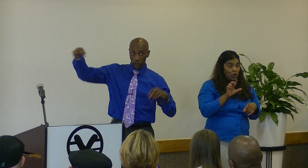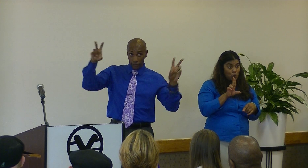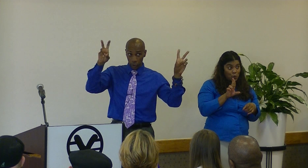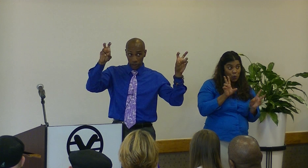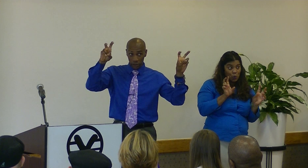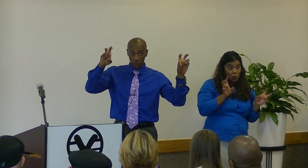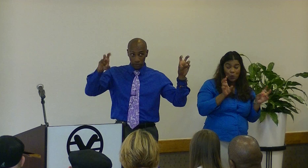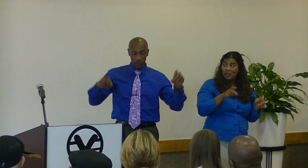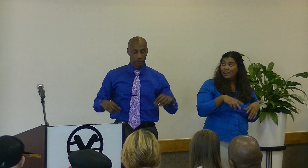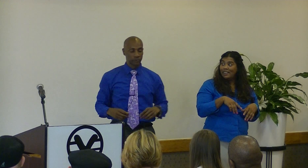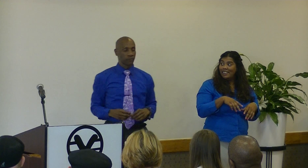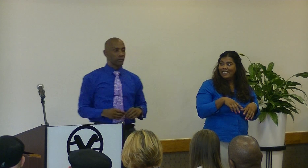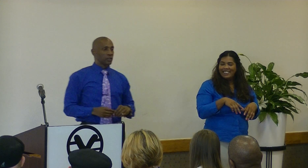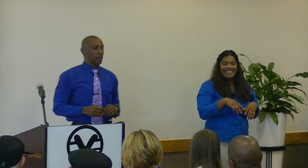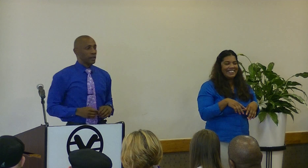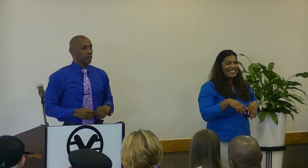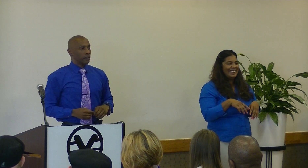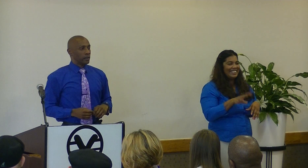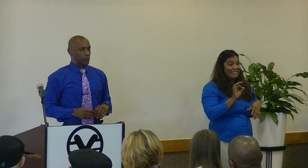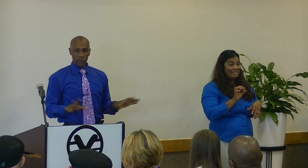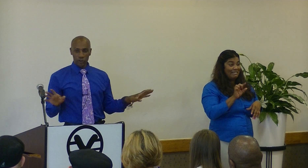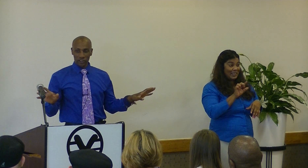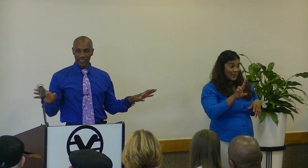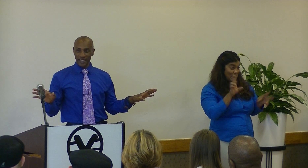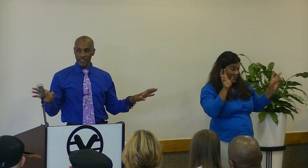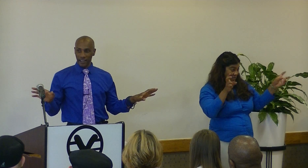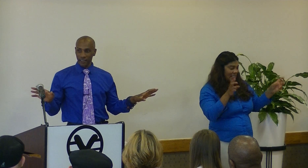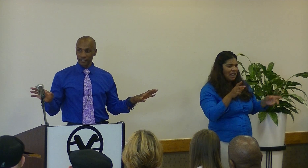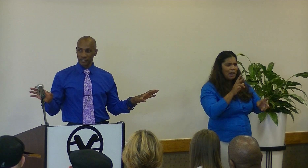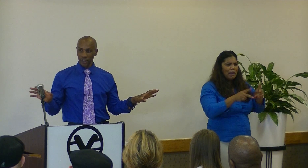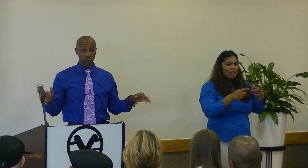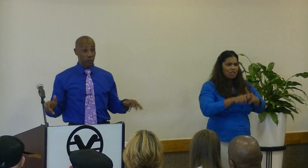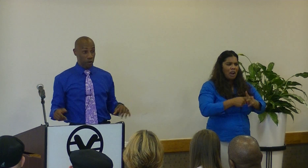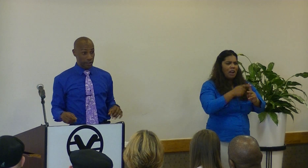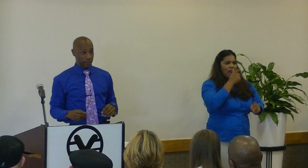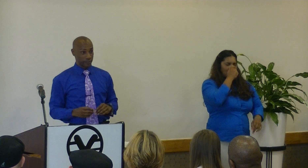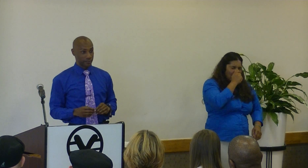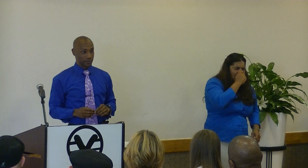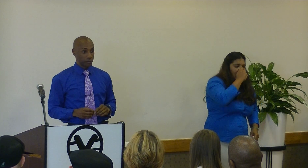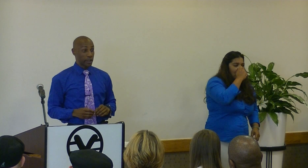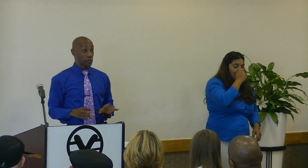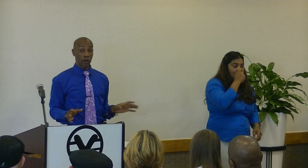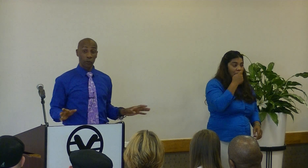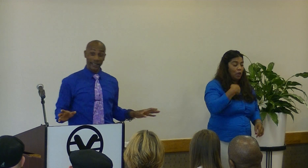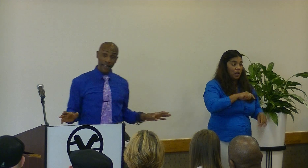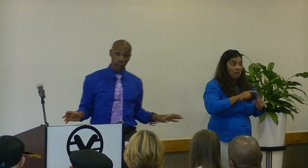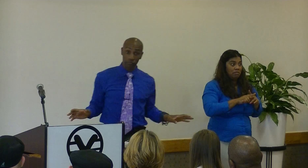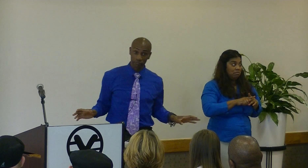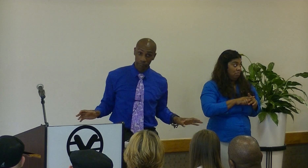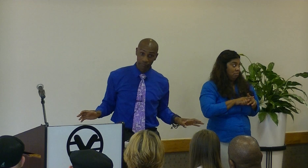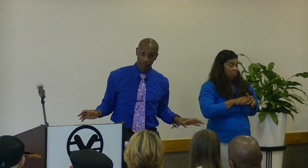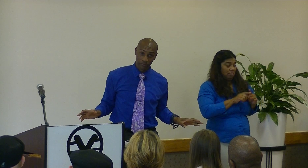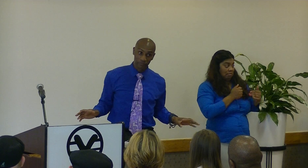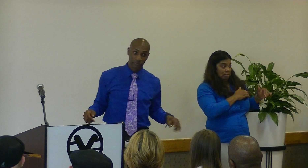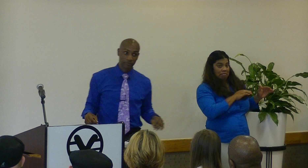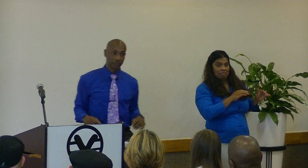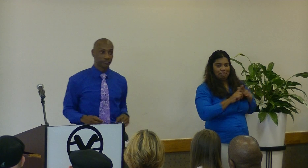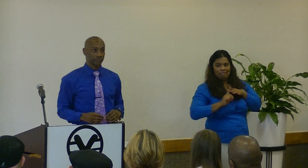that's what they call flu season. And people start sneezing and we run because we don't want to catch it.